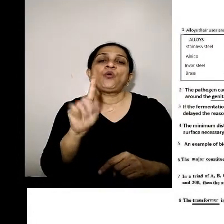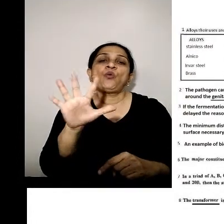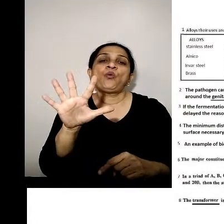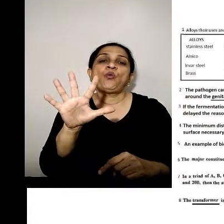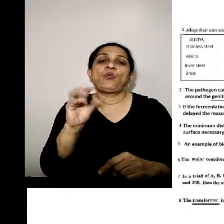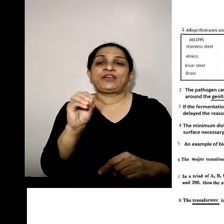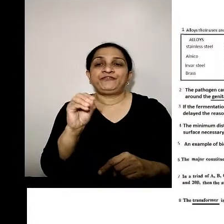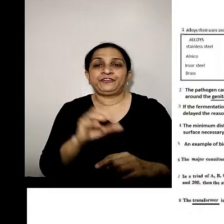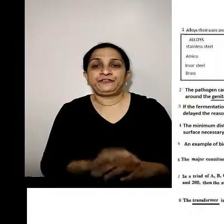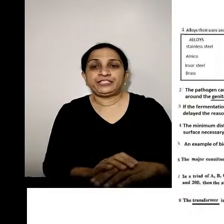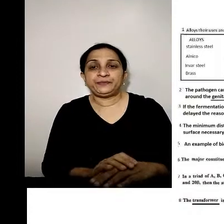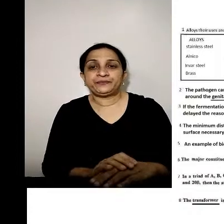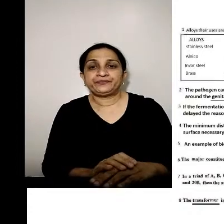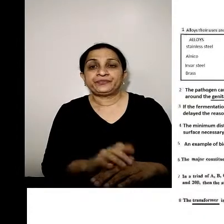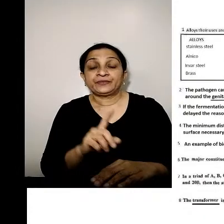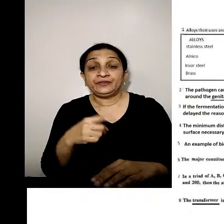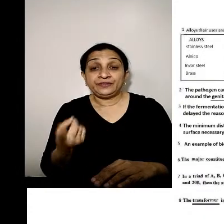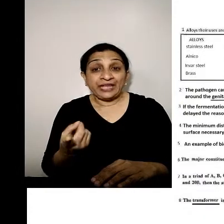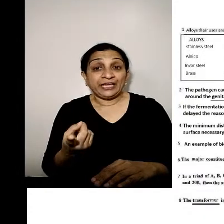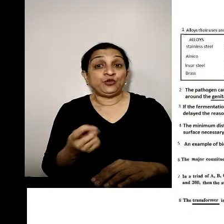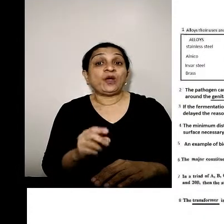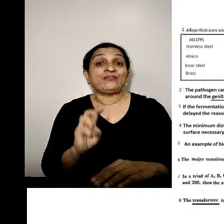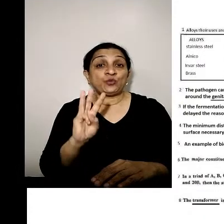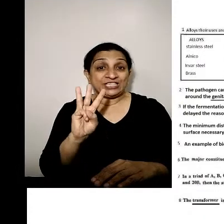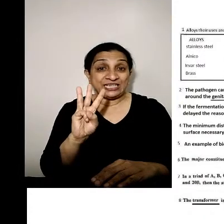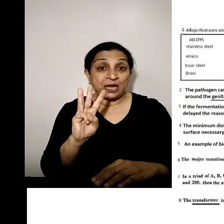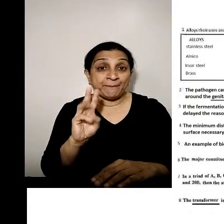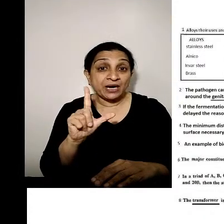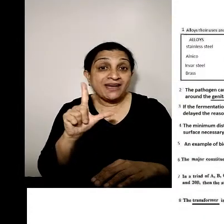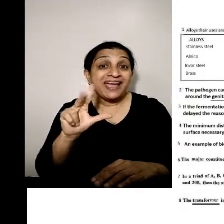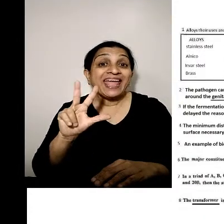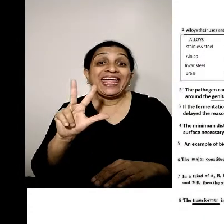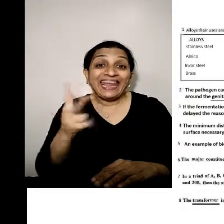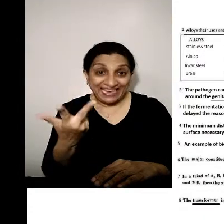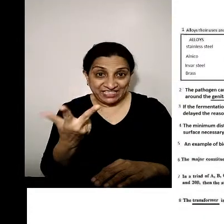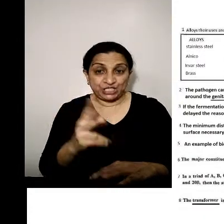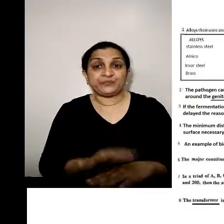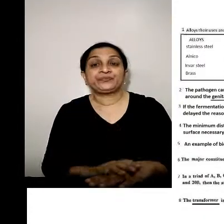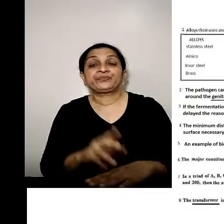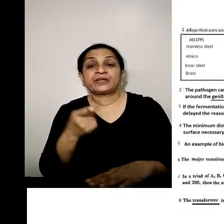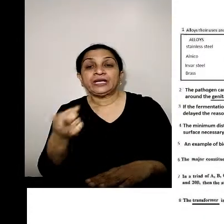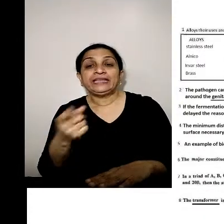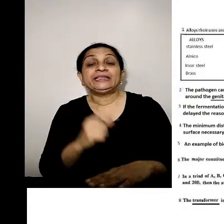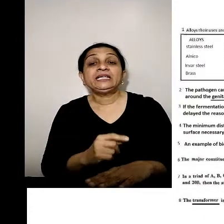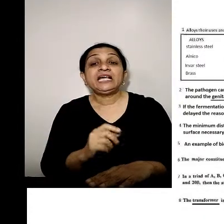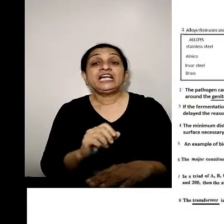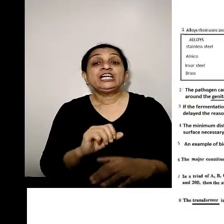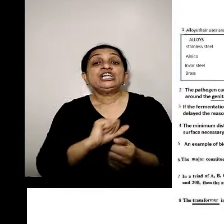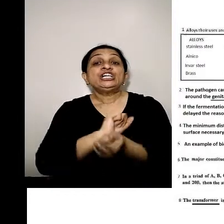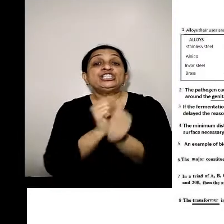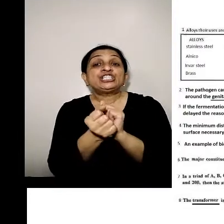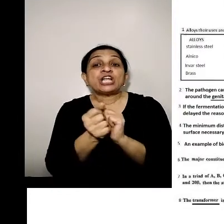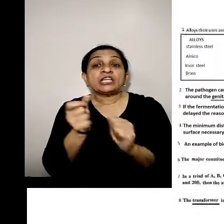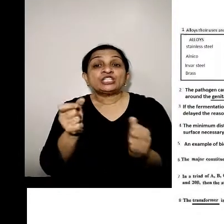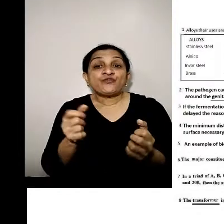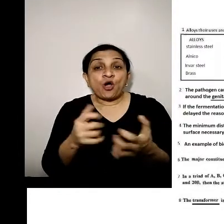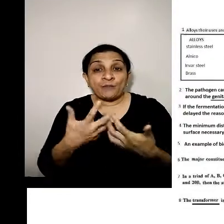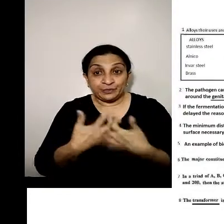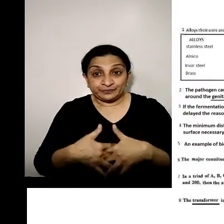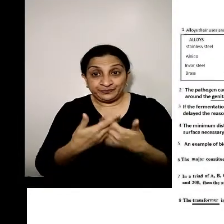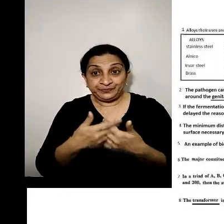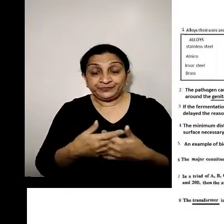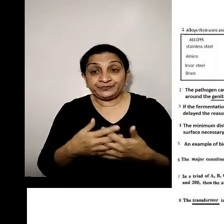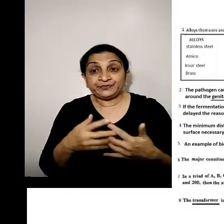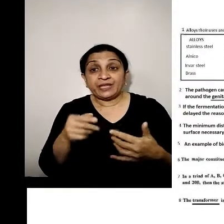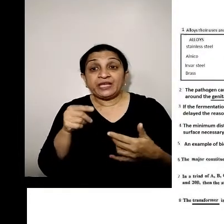to 150. Then you have question number 8. In the